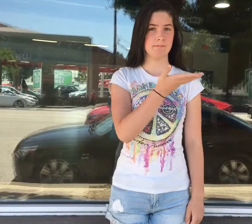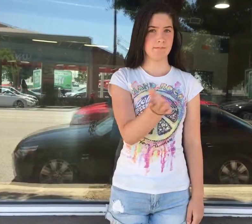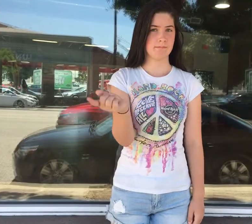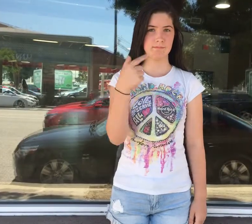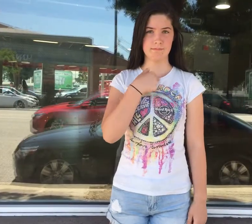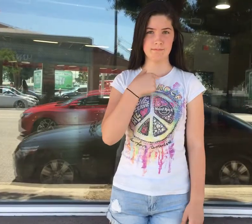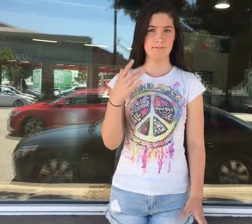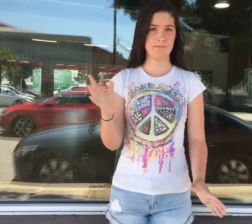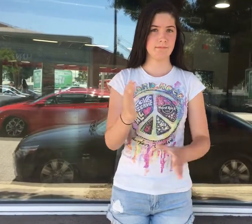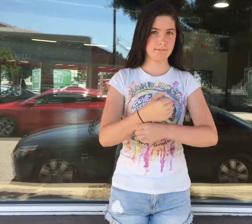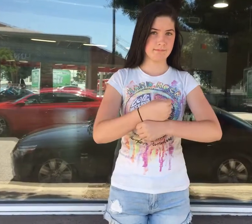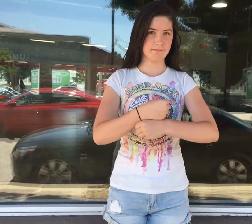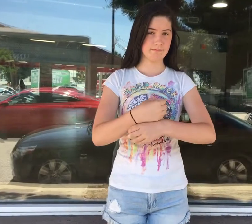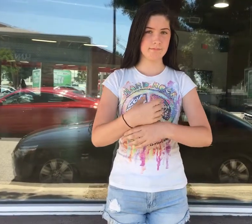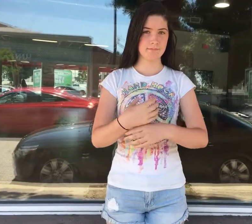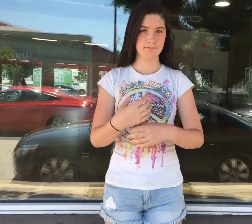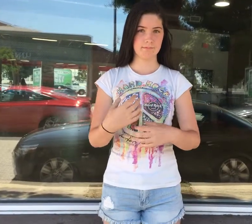Told you I'd let them go,